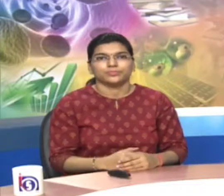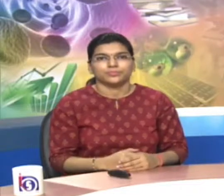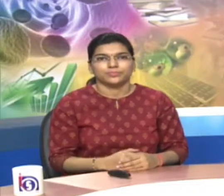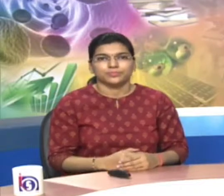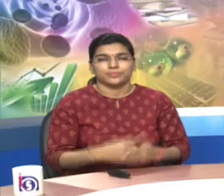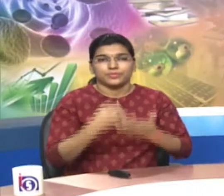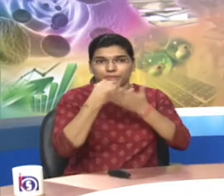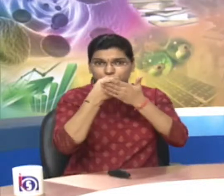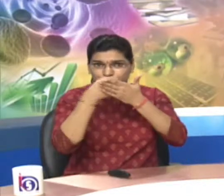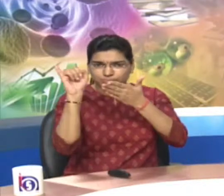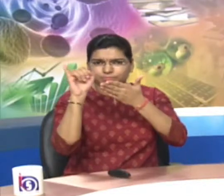11th word is